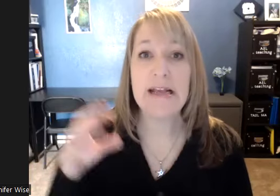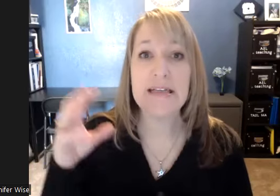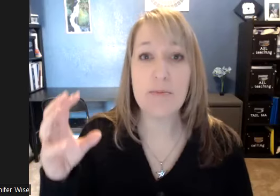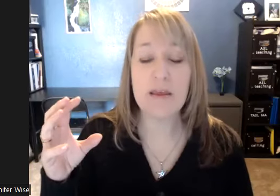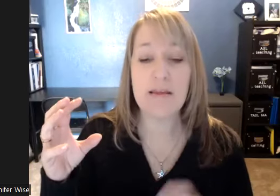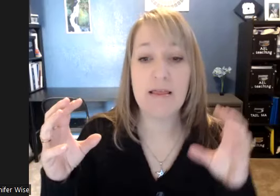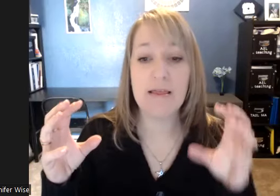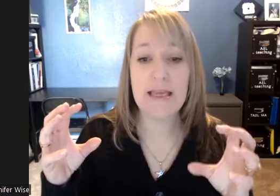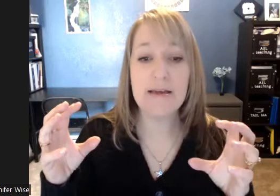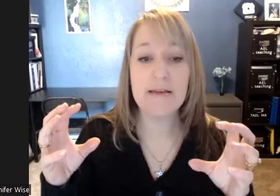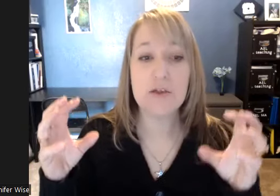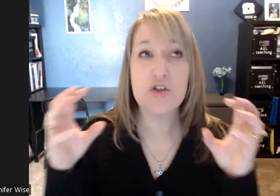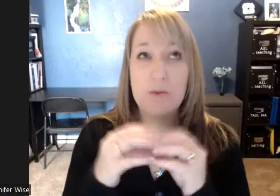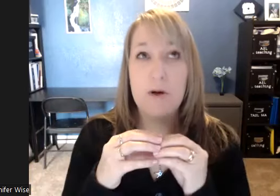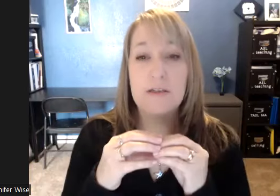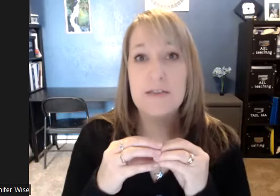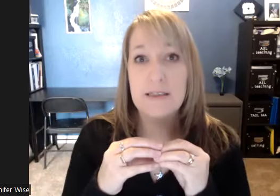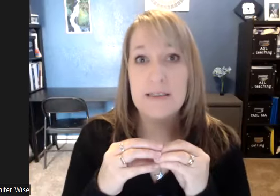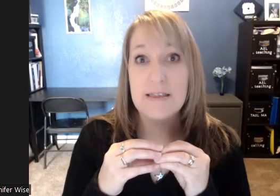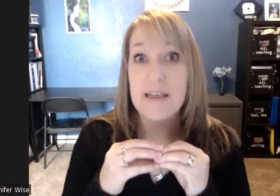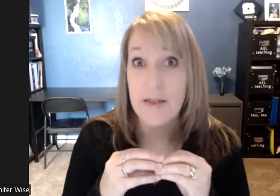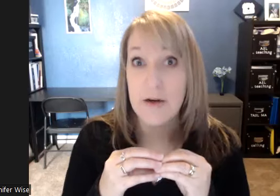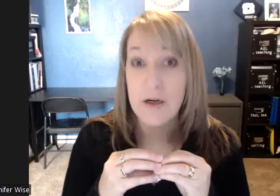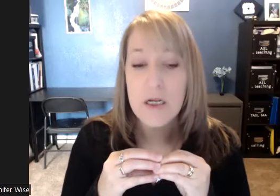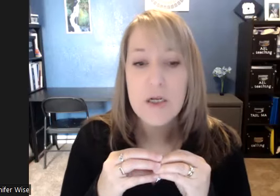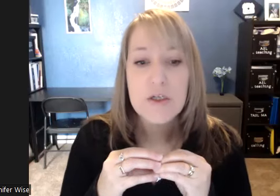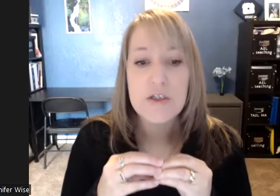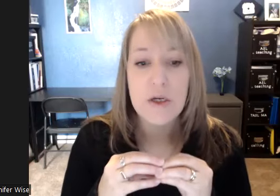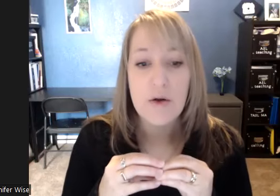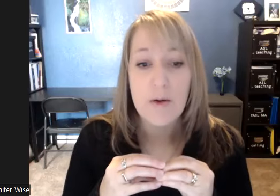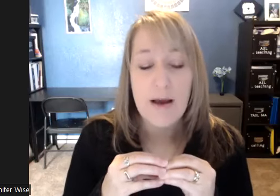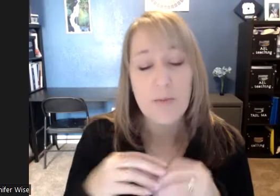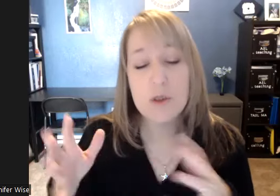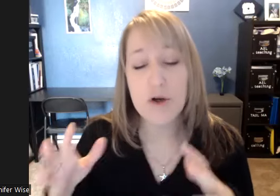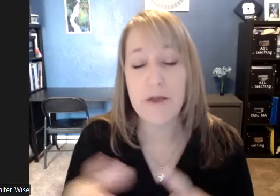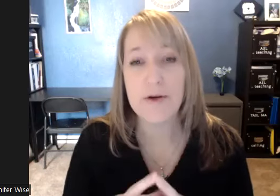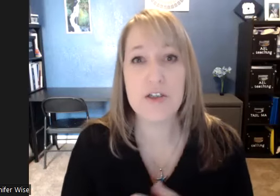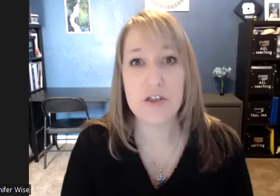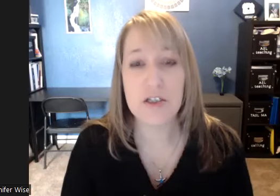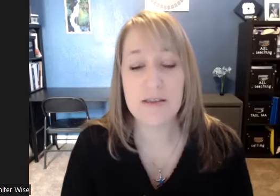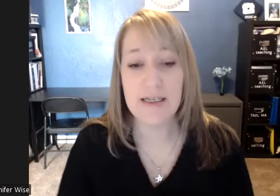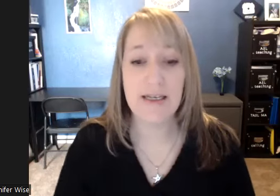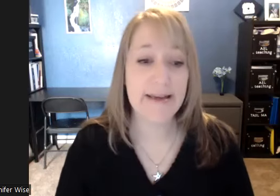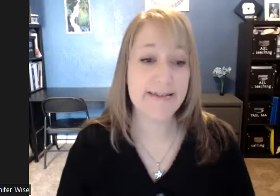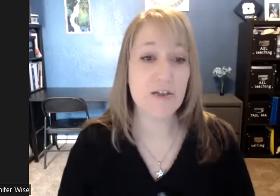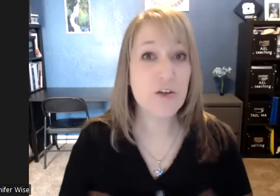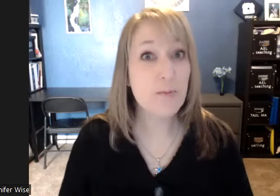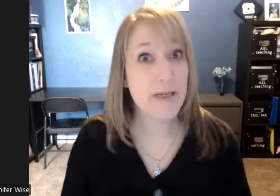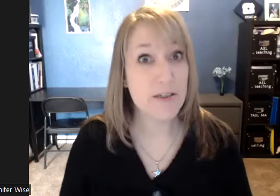is something that links two parts of a sentence together. So we'll learn other conjunctions in ASL too. And here's